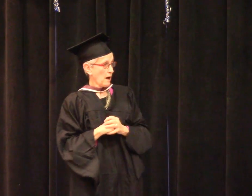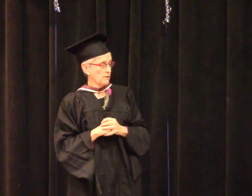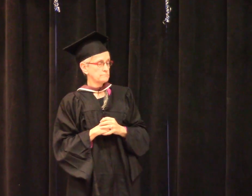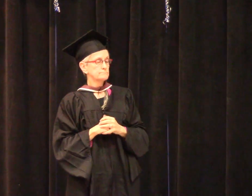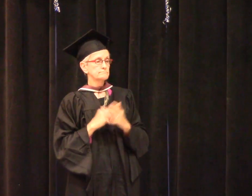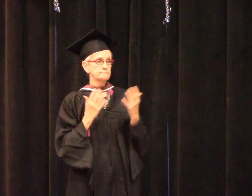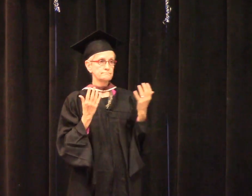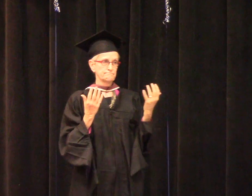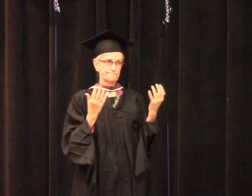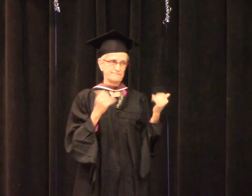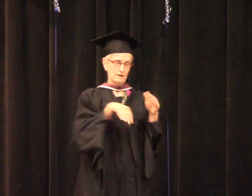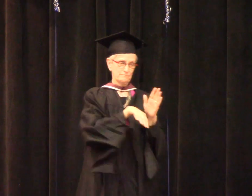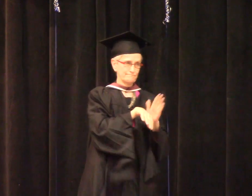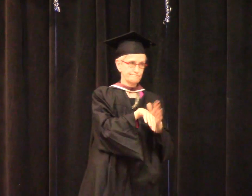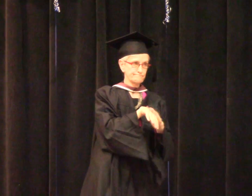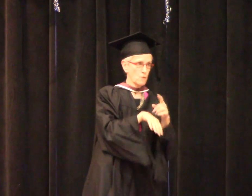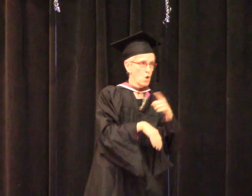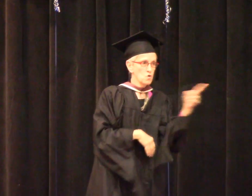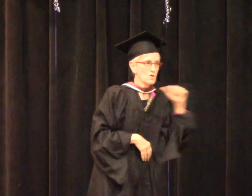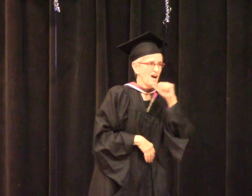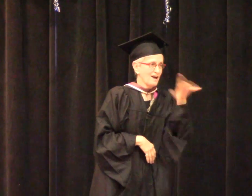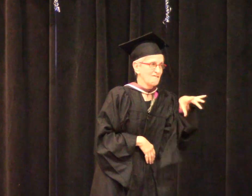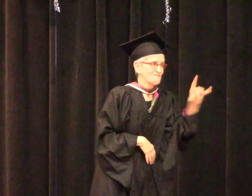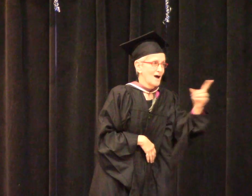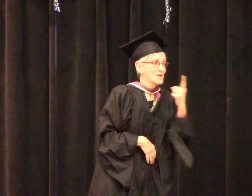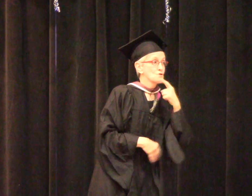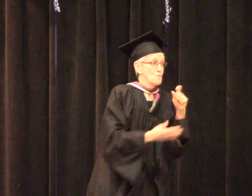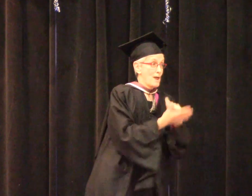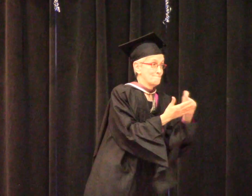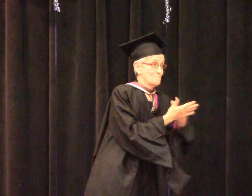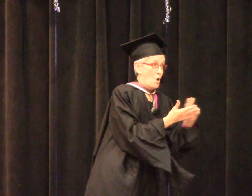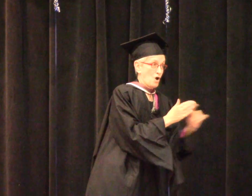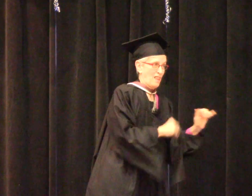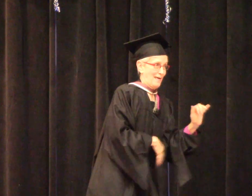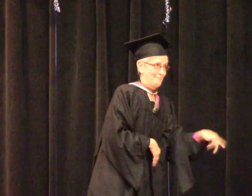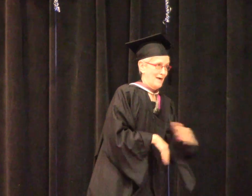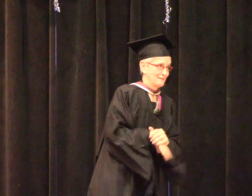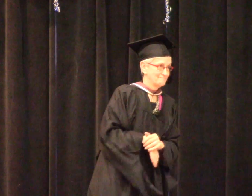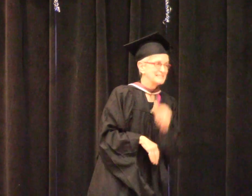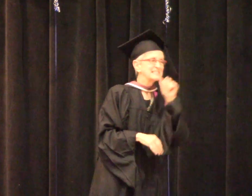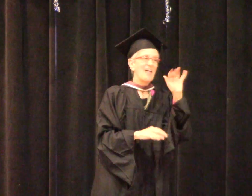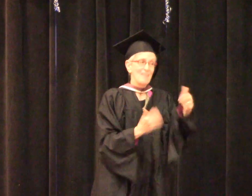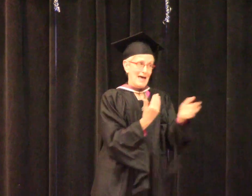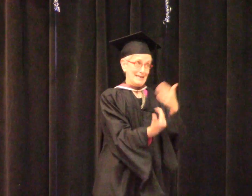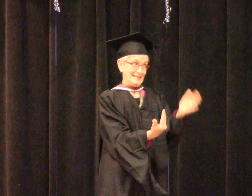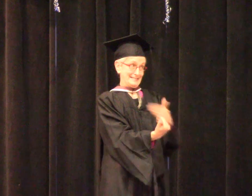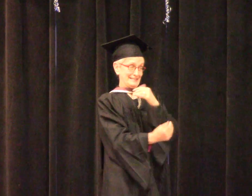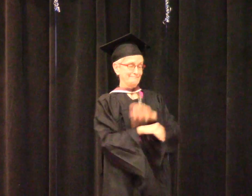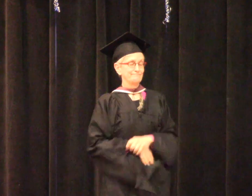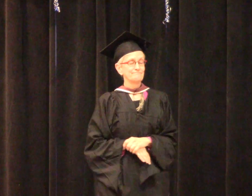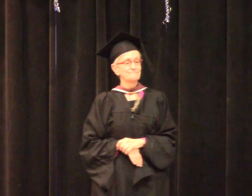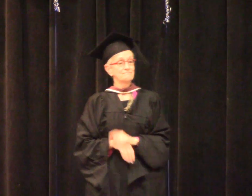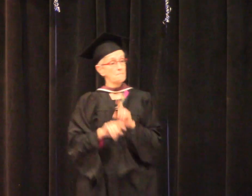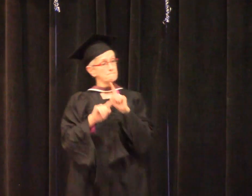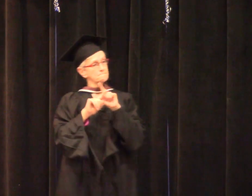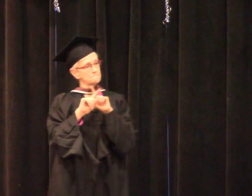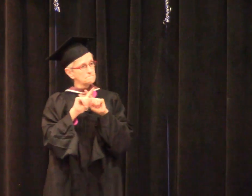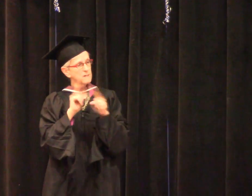Just a canopy of light surrounding her. Now, seniors know that there is no red marker that you can find to make life easier